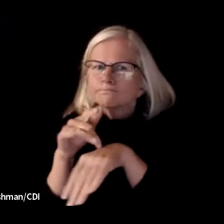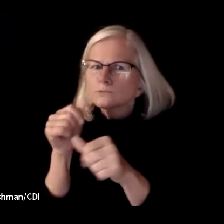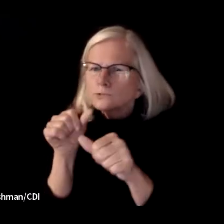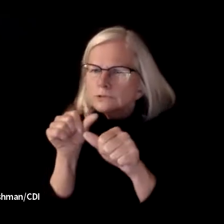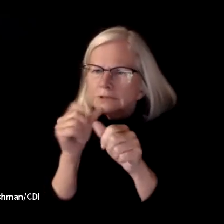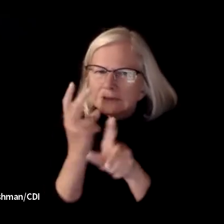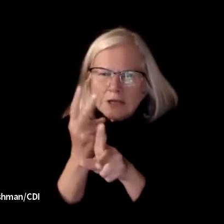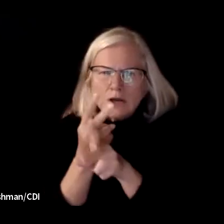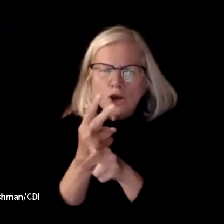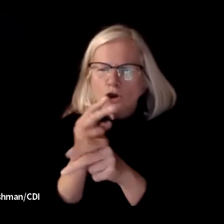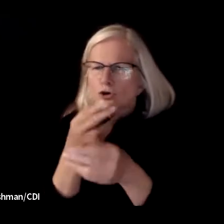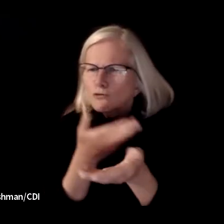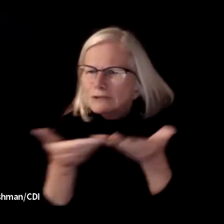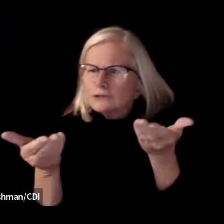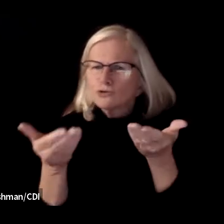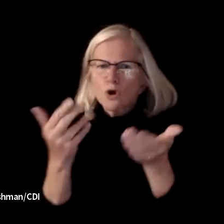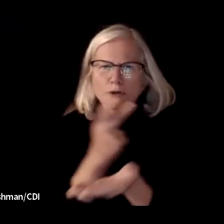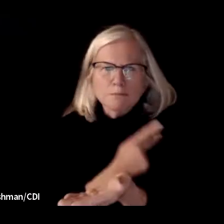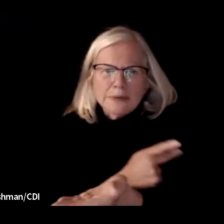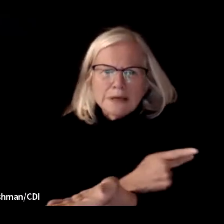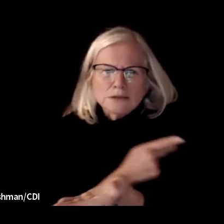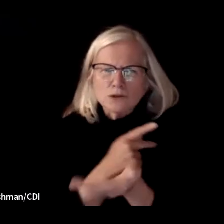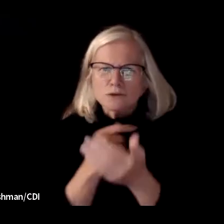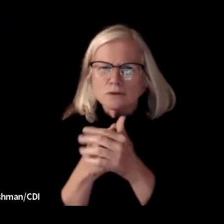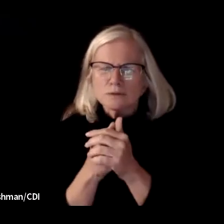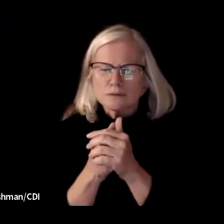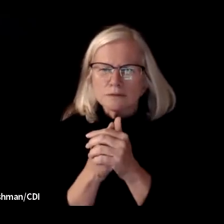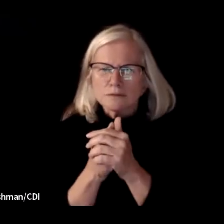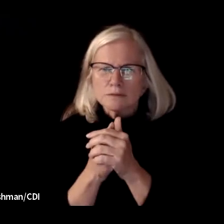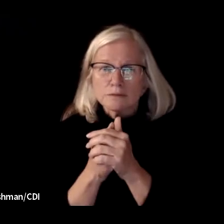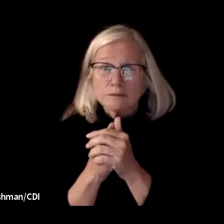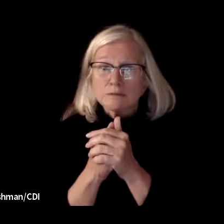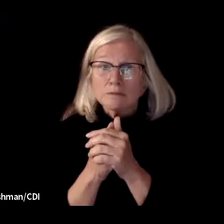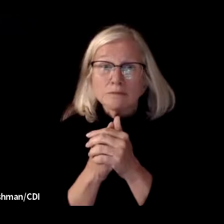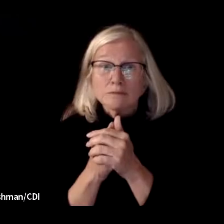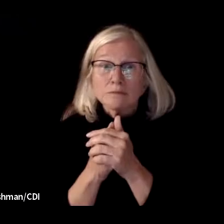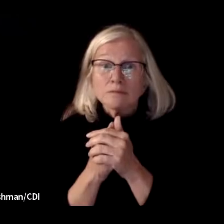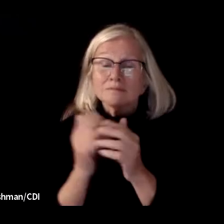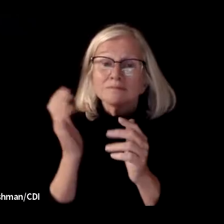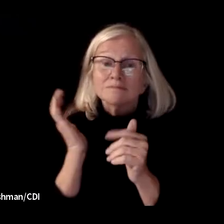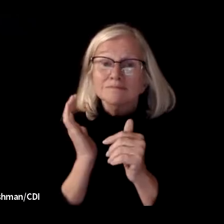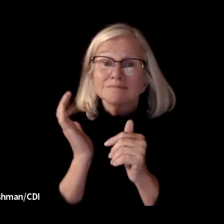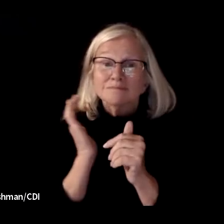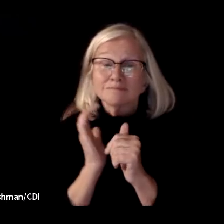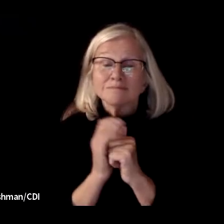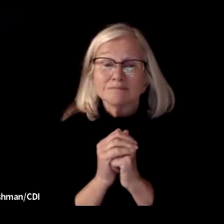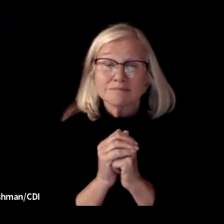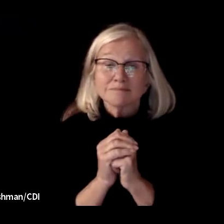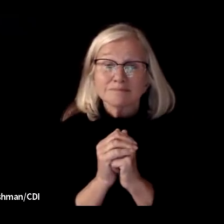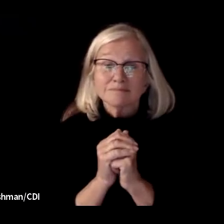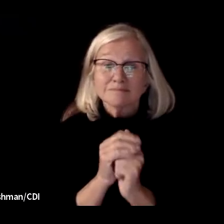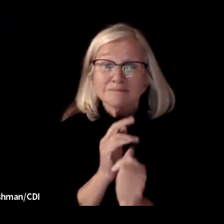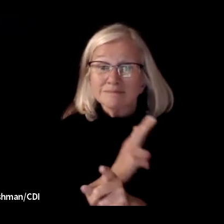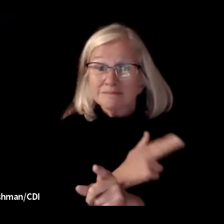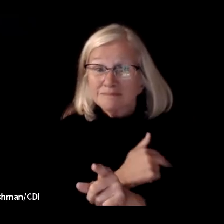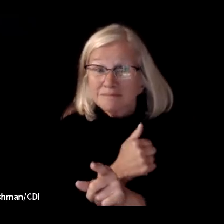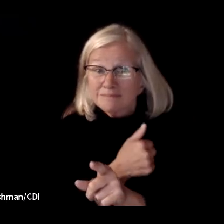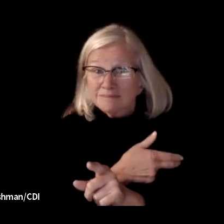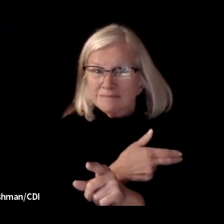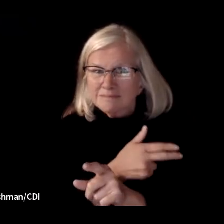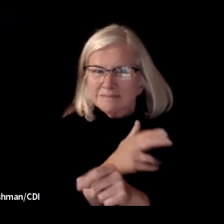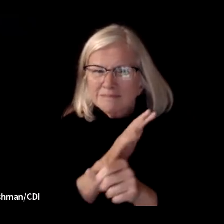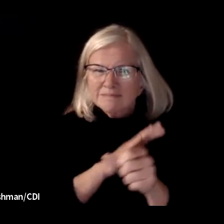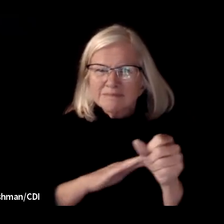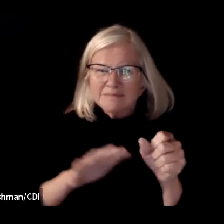beds, equipment, and so forth. Additionally, we coordinate with hospitals from across the entire state of Minnesota, both in the